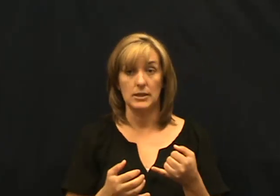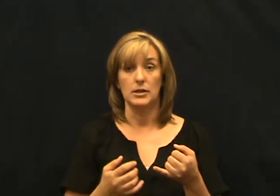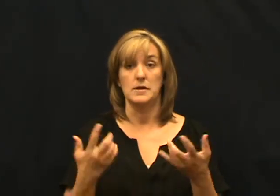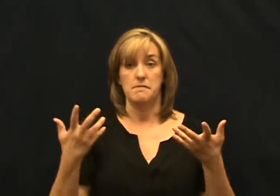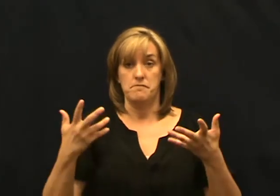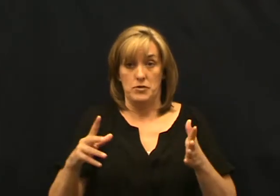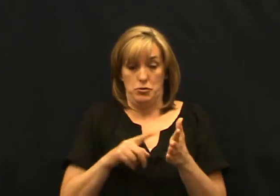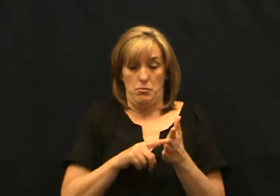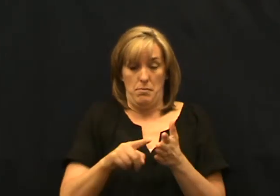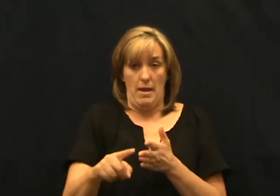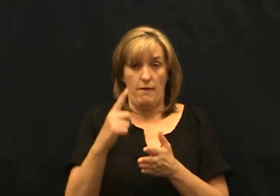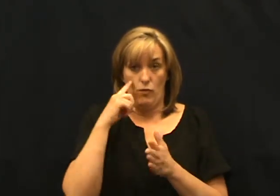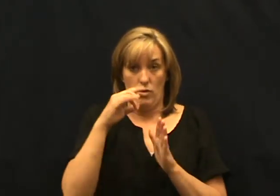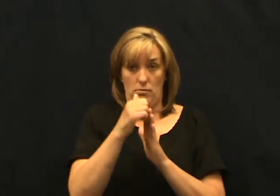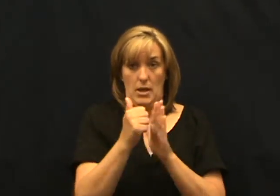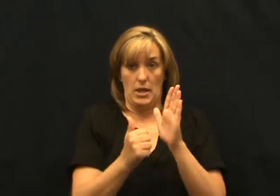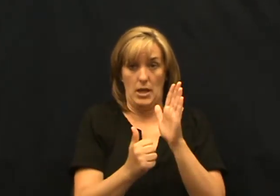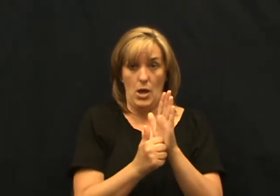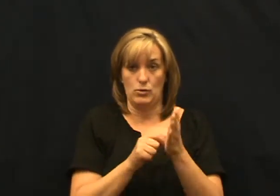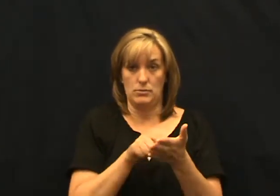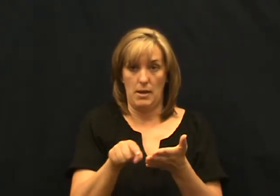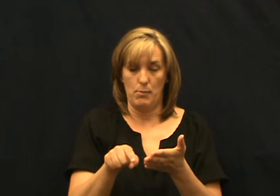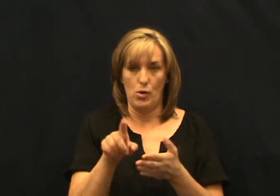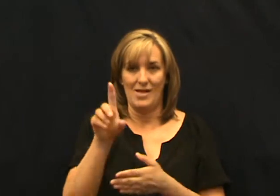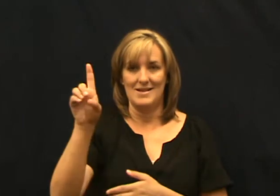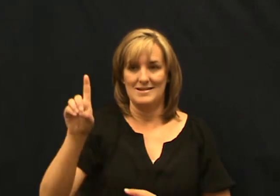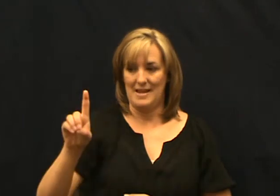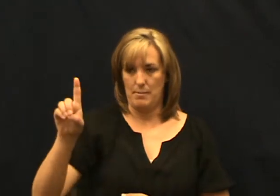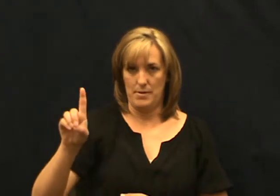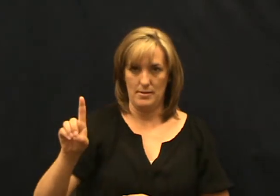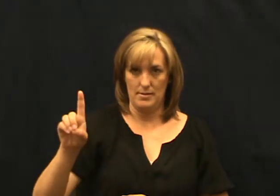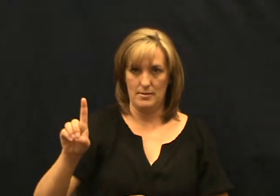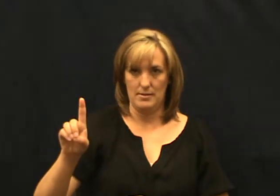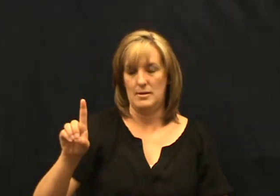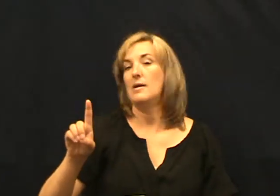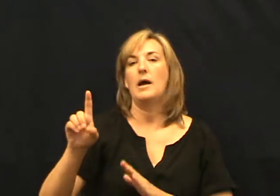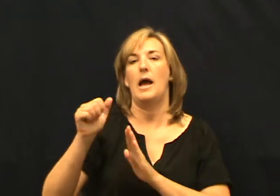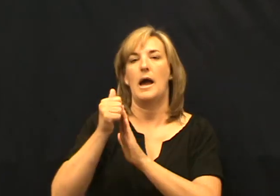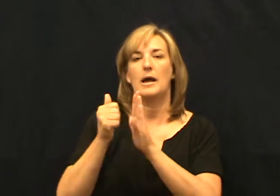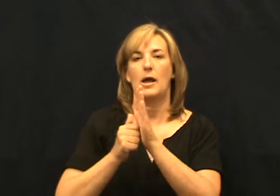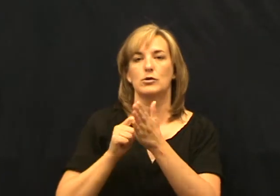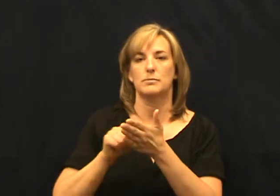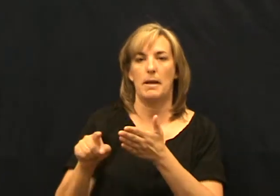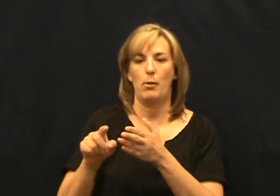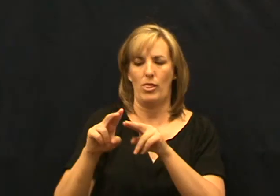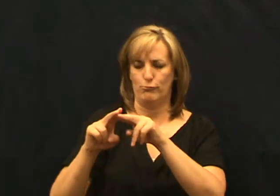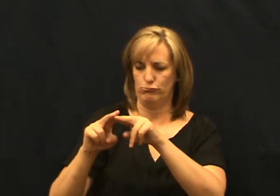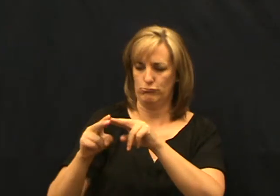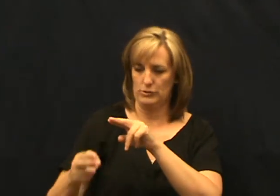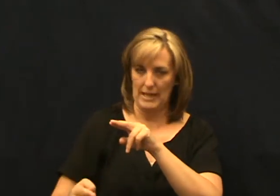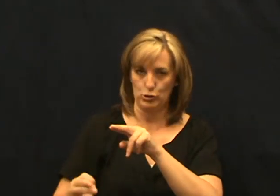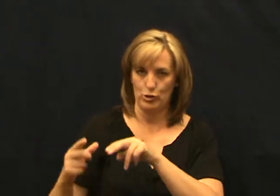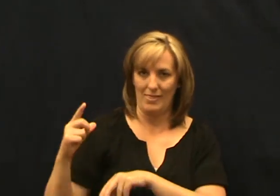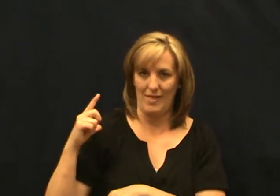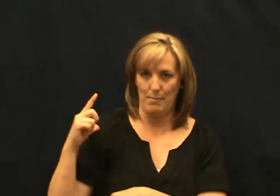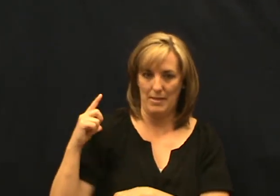payable, we debit accounts payable, which is the reduction of the liability because we no longer owe it, and we credit